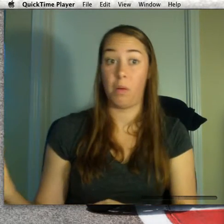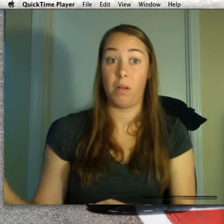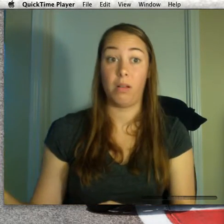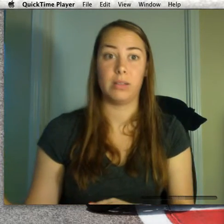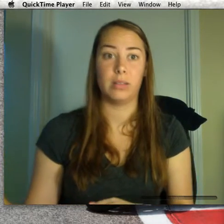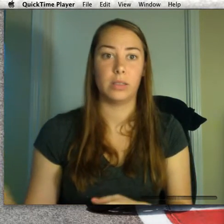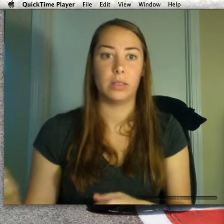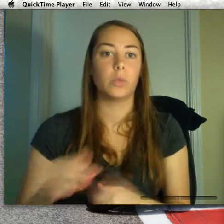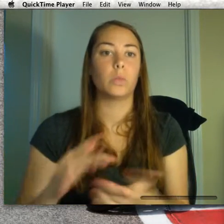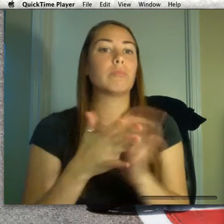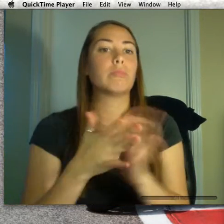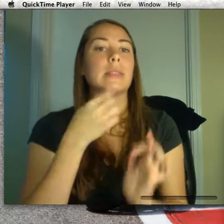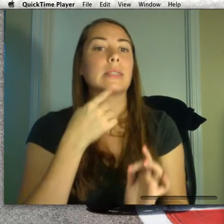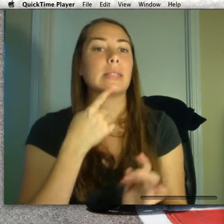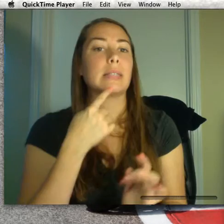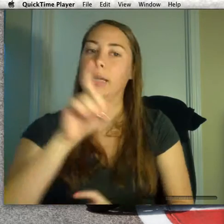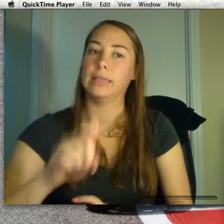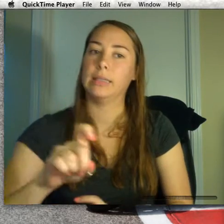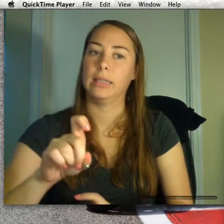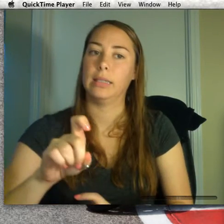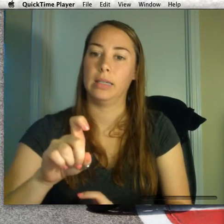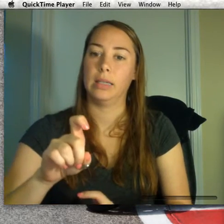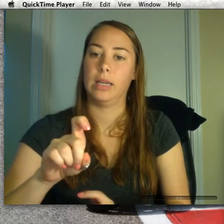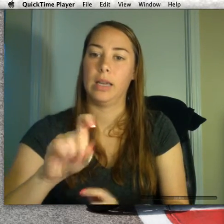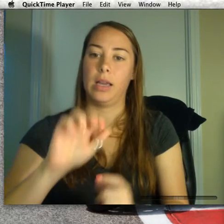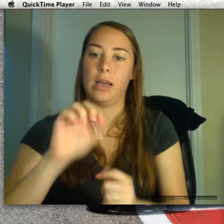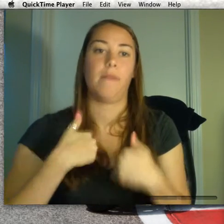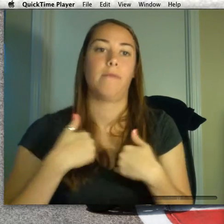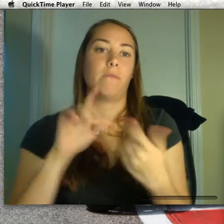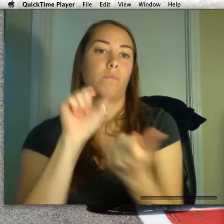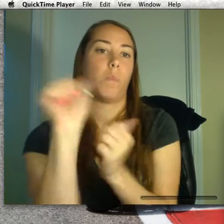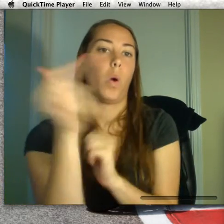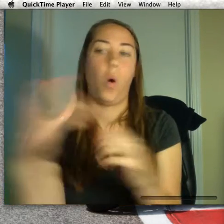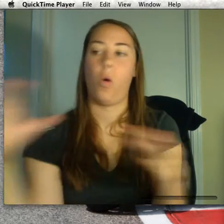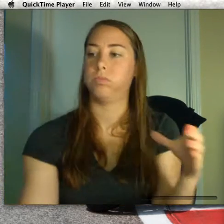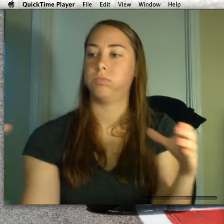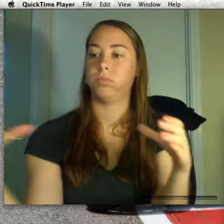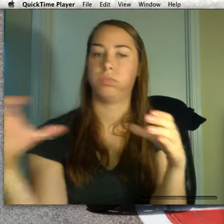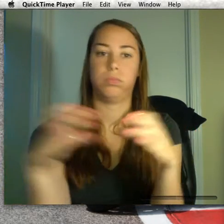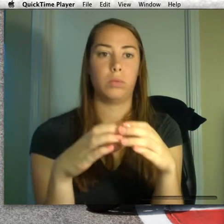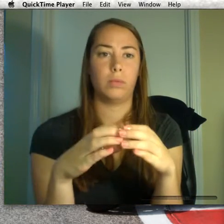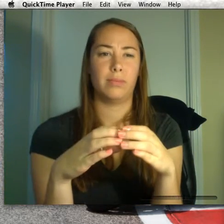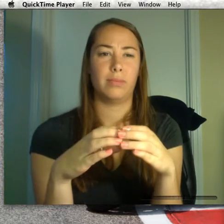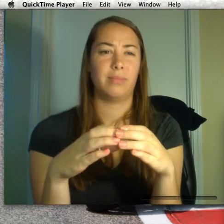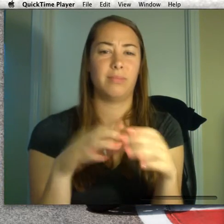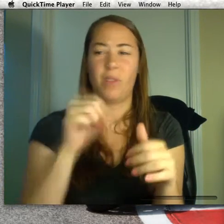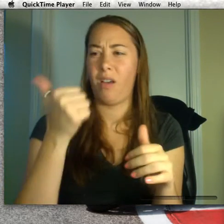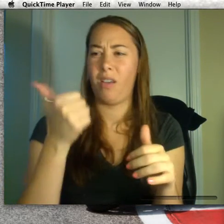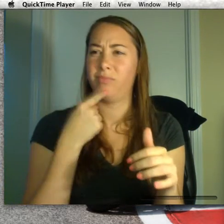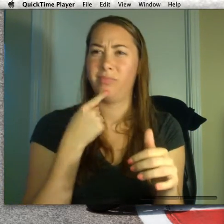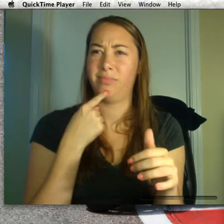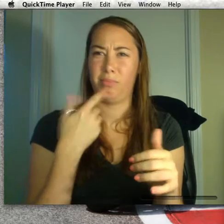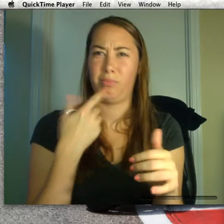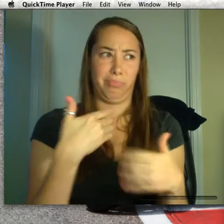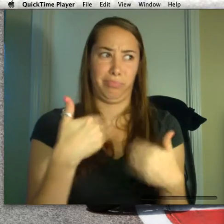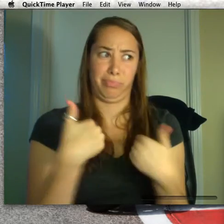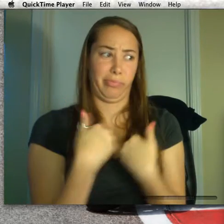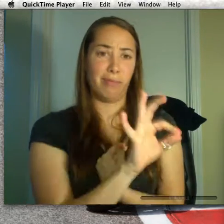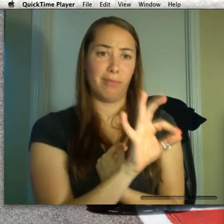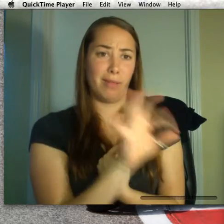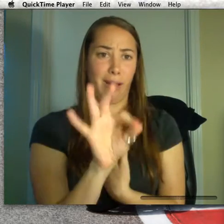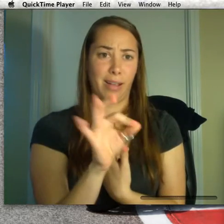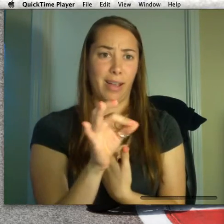sheep cannot realize its dreams. So he said, what about my lost sheep? Those up front said, well, when you called us,